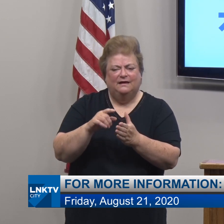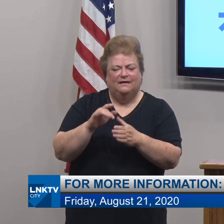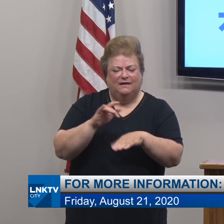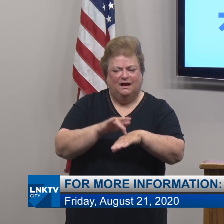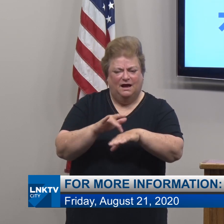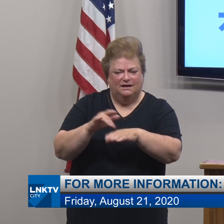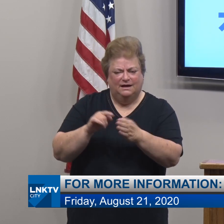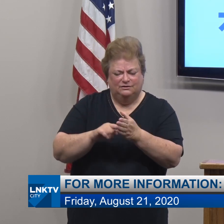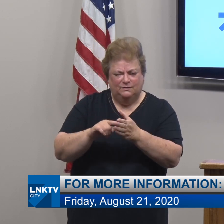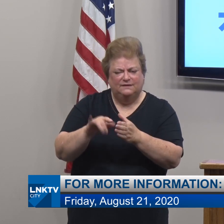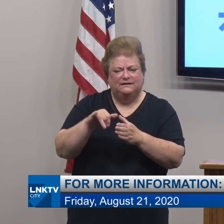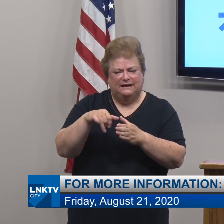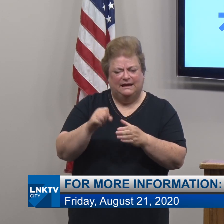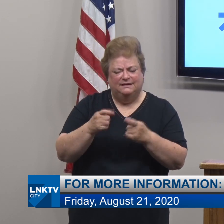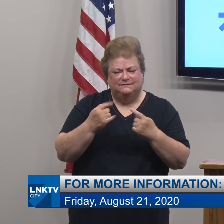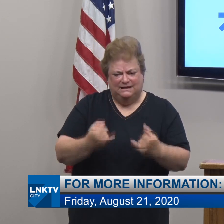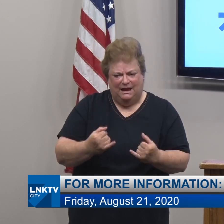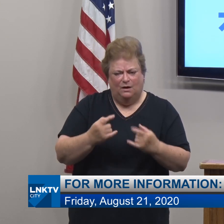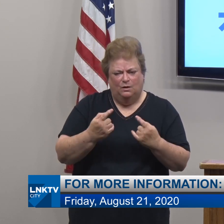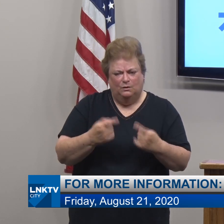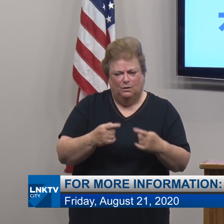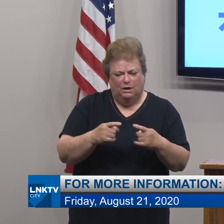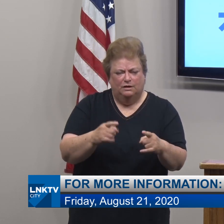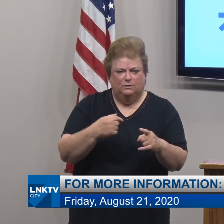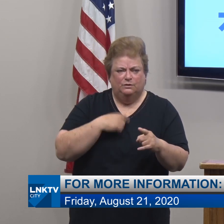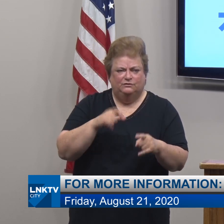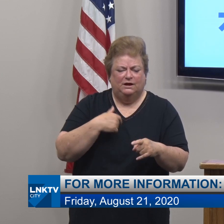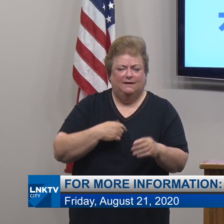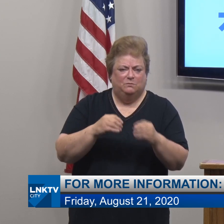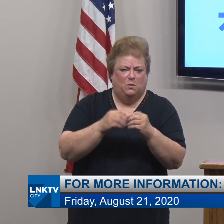cases is underway, so we should have more information next week.